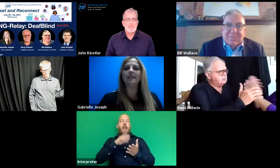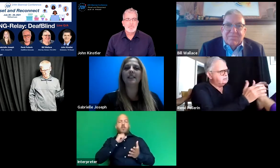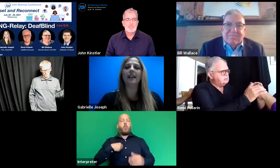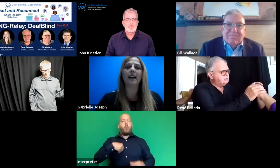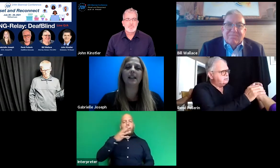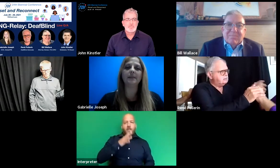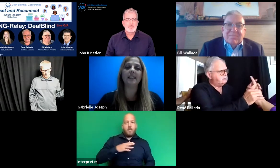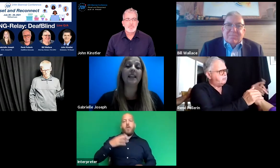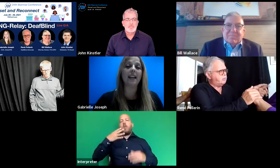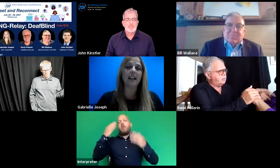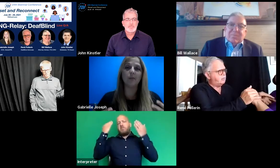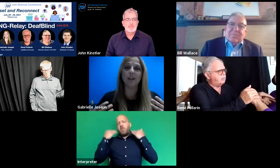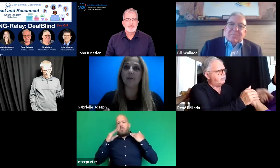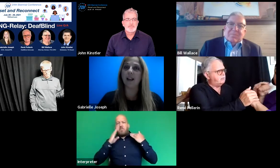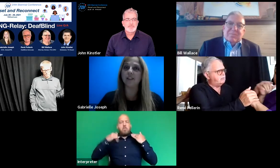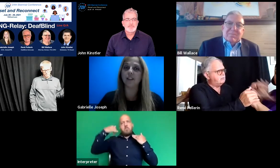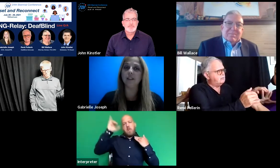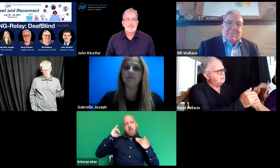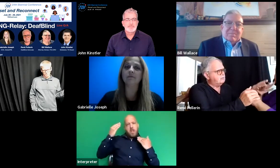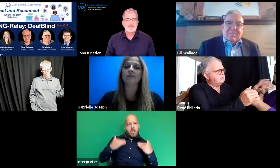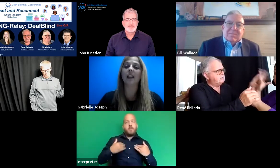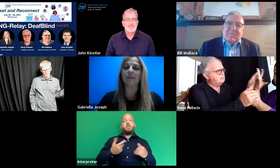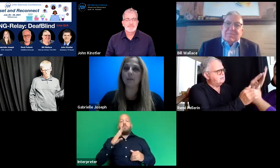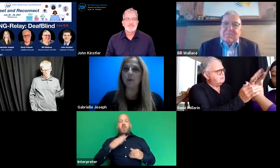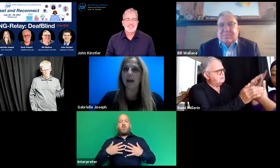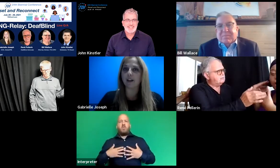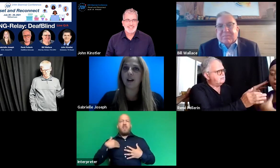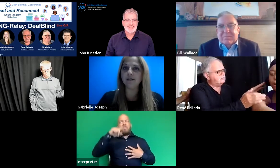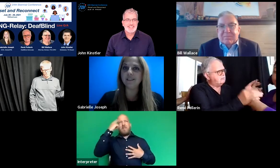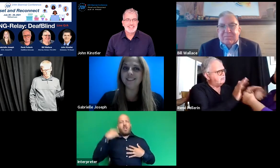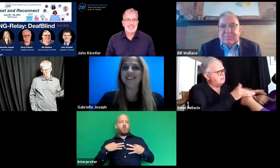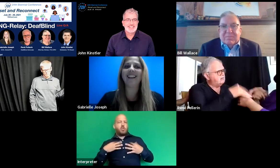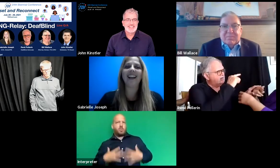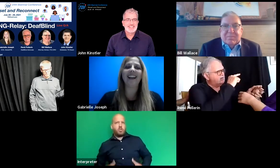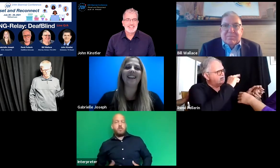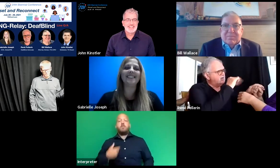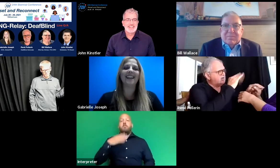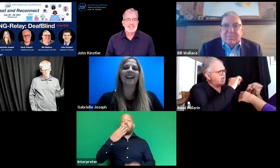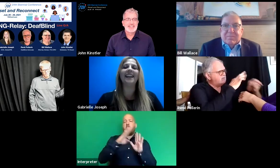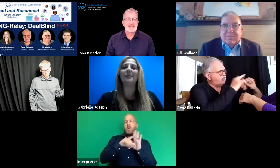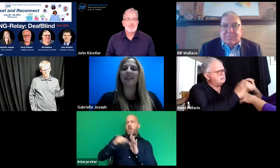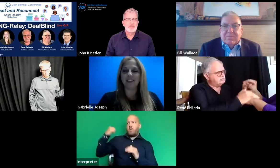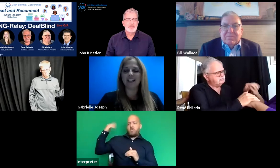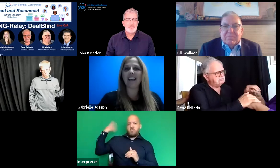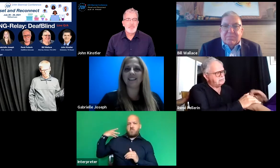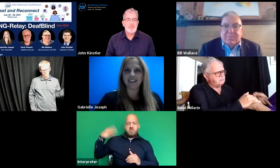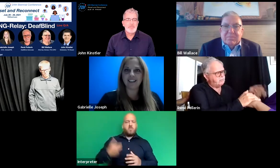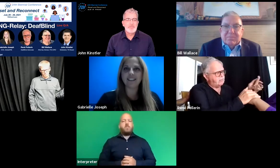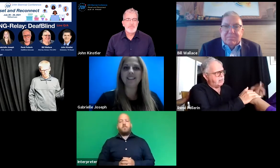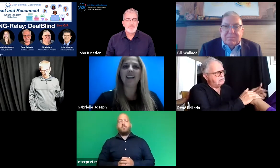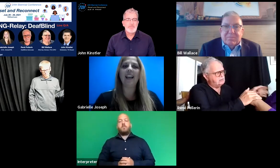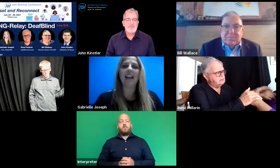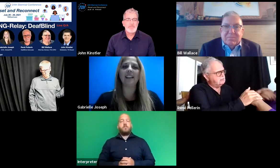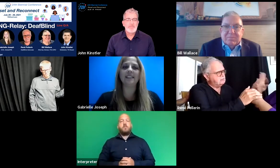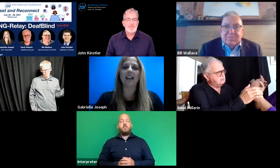hair. Today I'm wearing a black shirt. I have a blue background, and I am hearing and